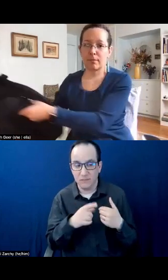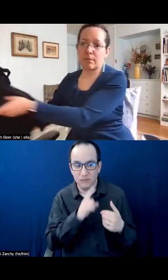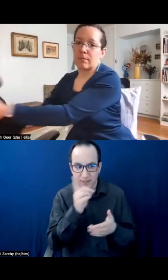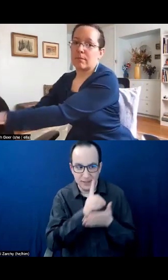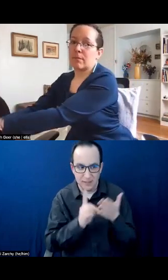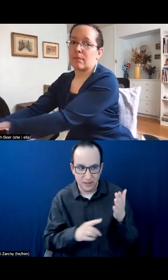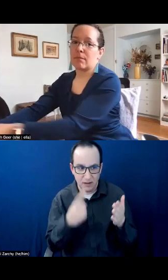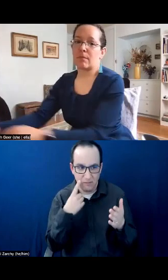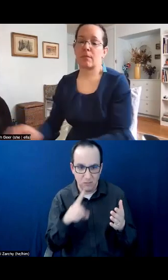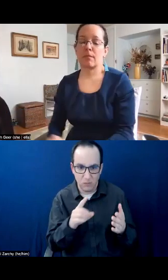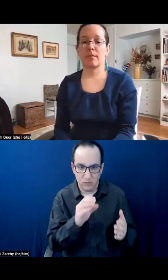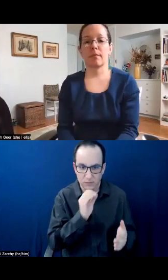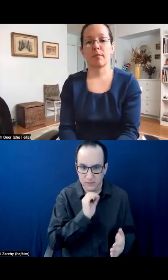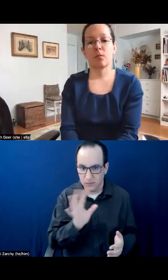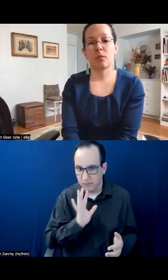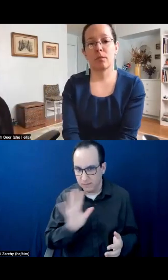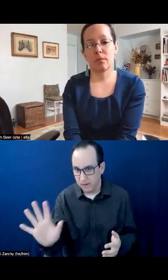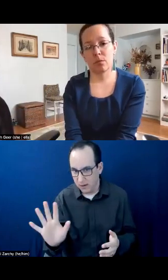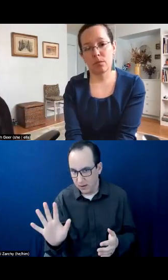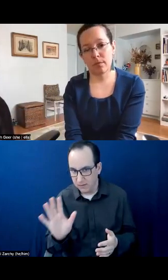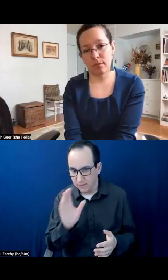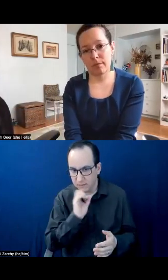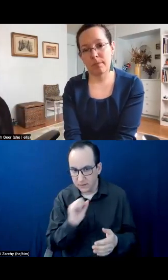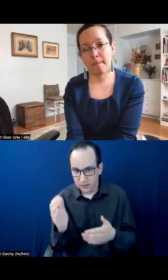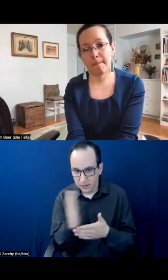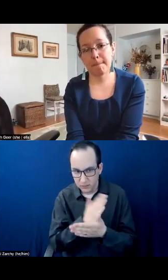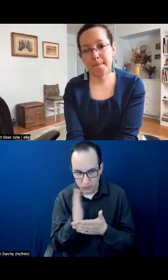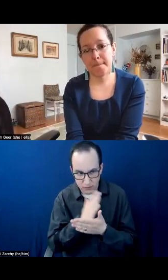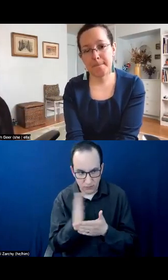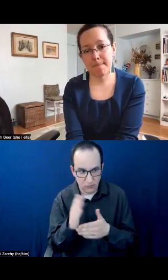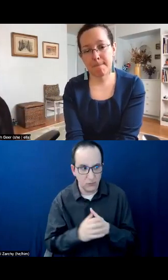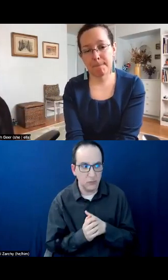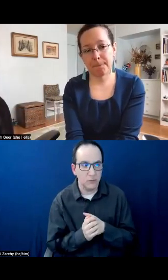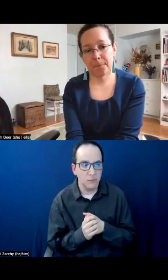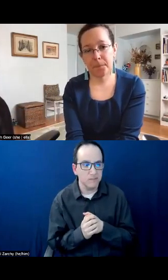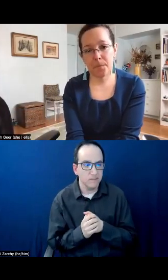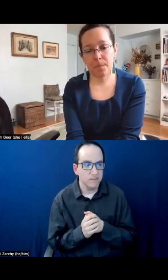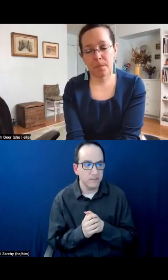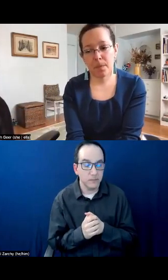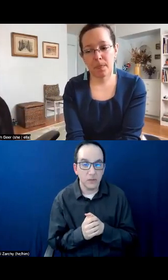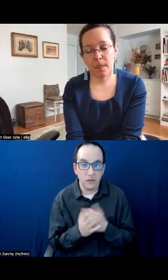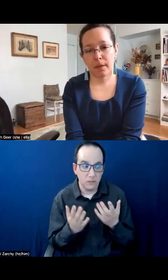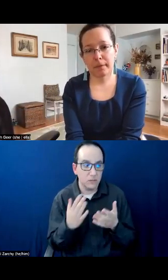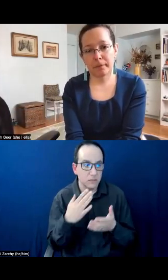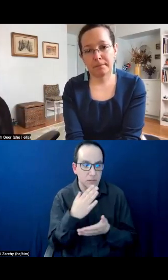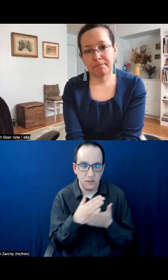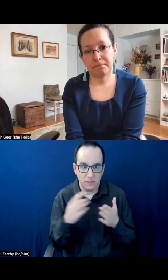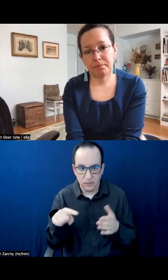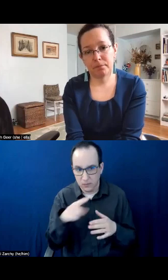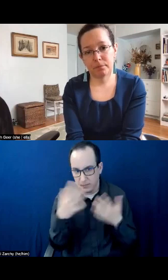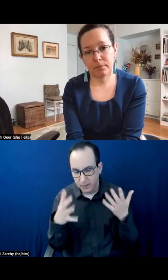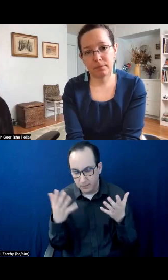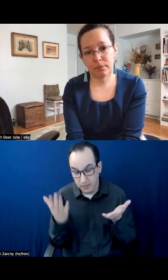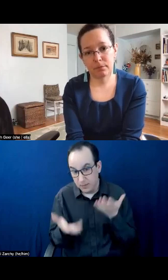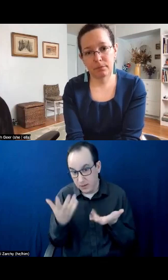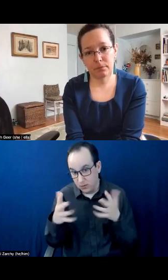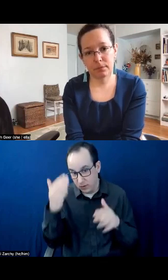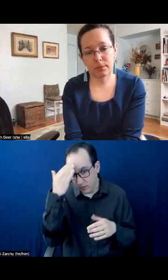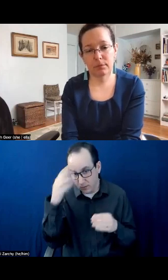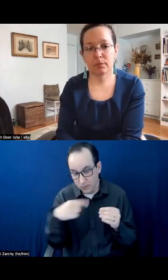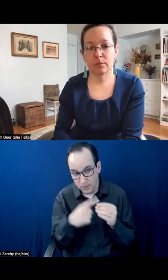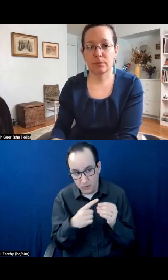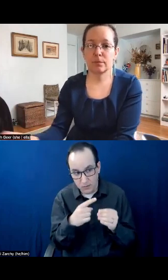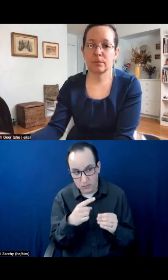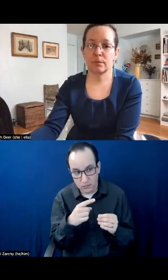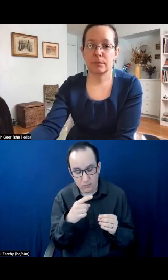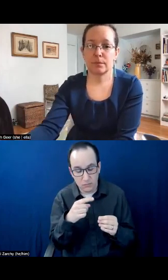So here are a few options that we do have that are designed for age birth to 5. Some